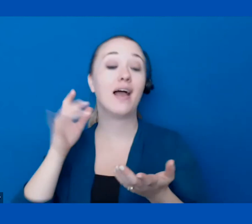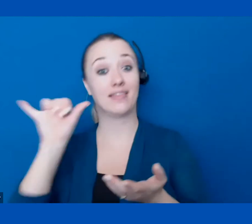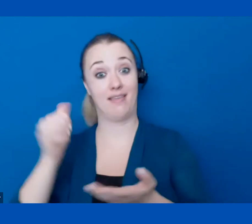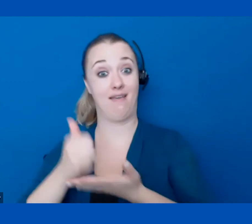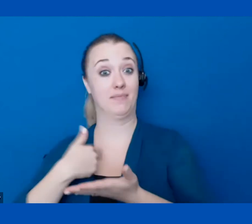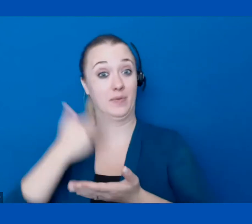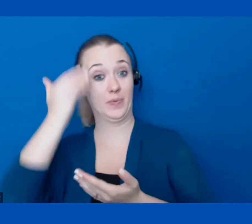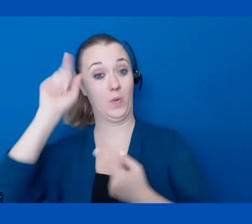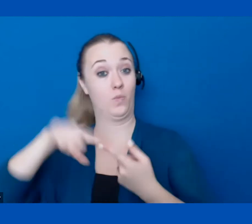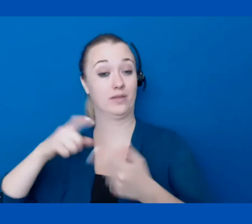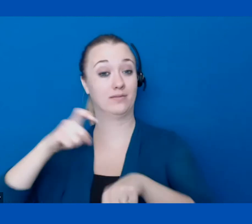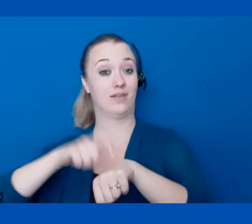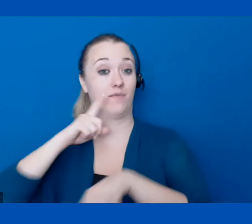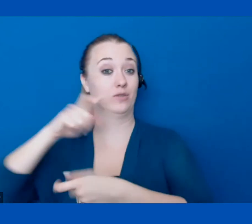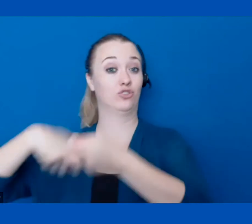razor.